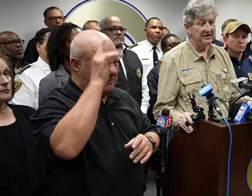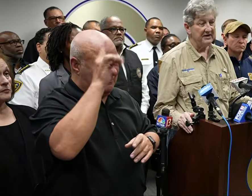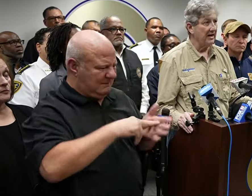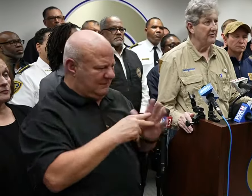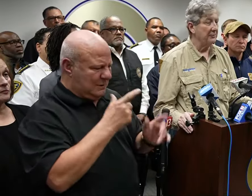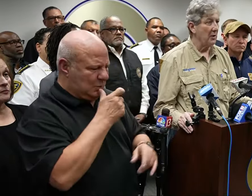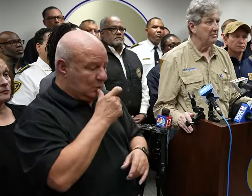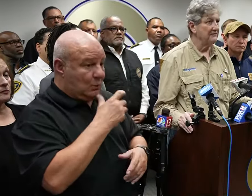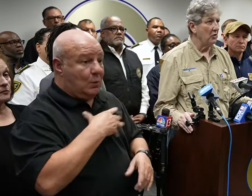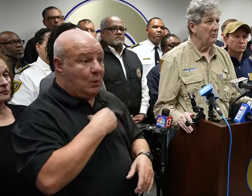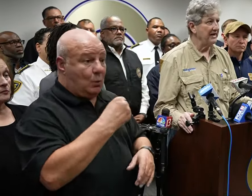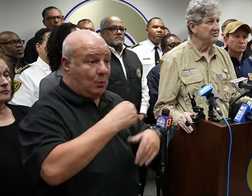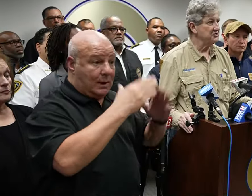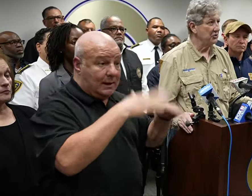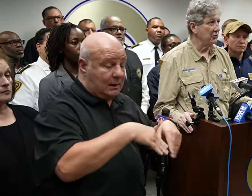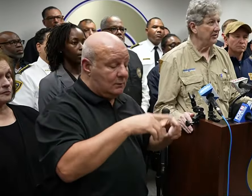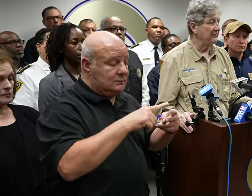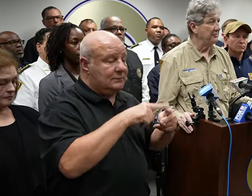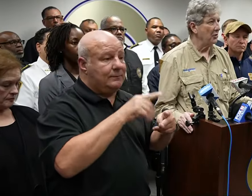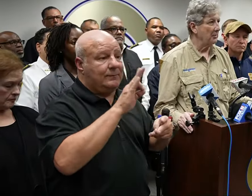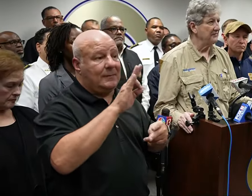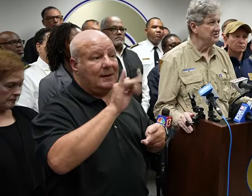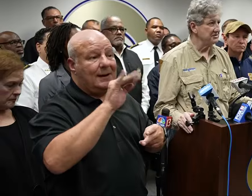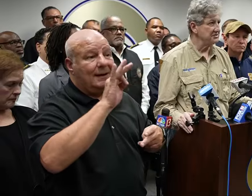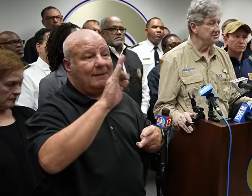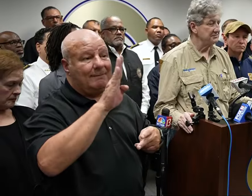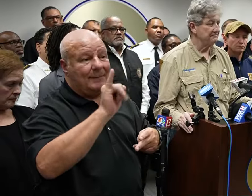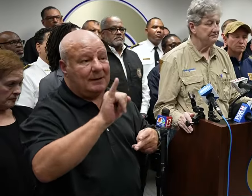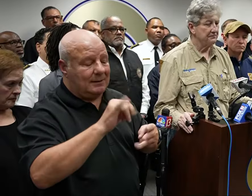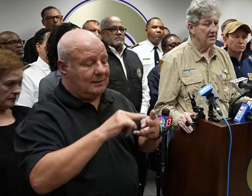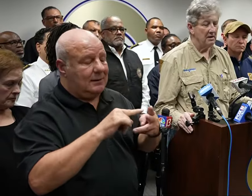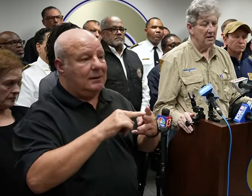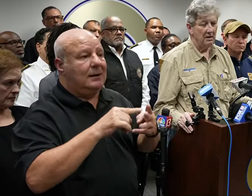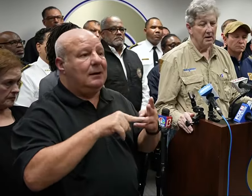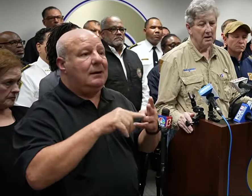the FBI, the Department of Homeland Security, and the Department of Justice.